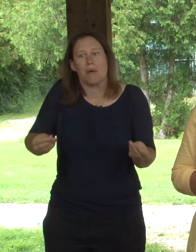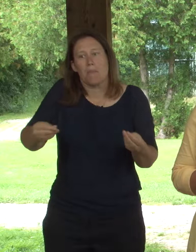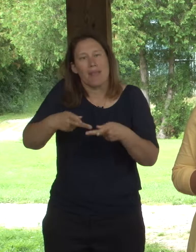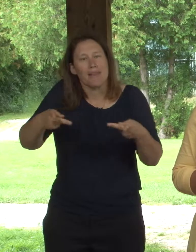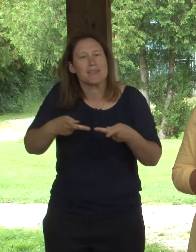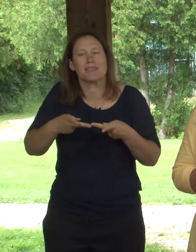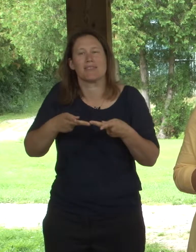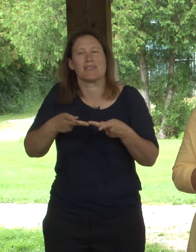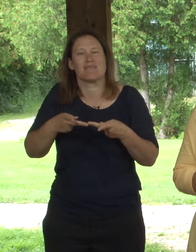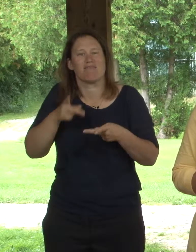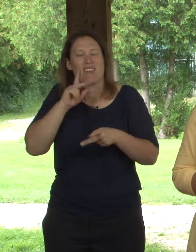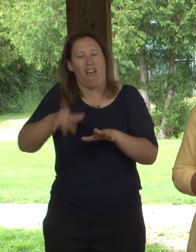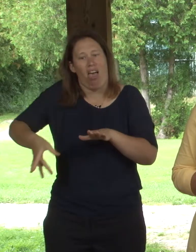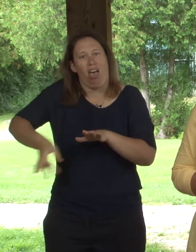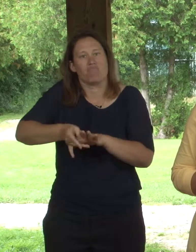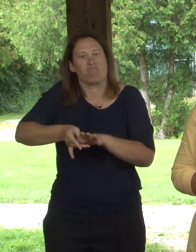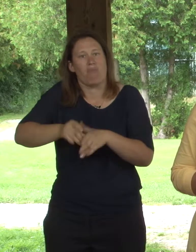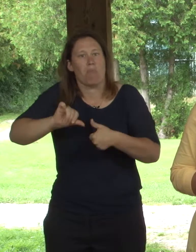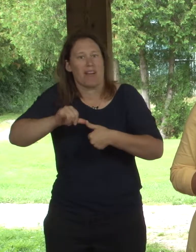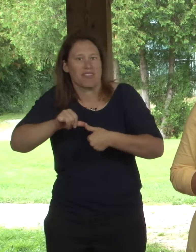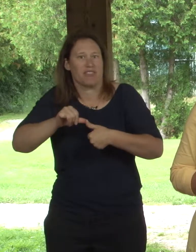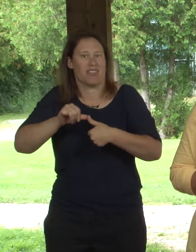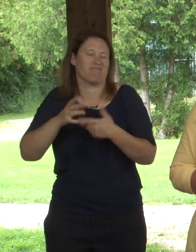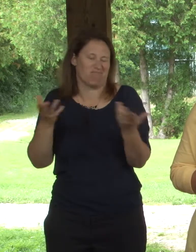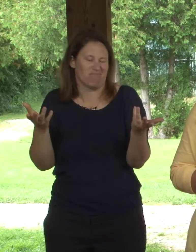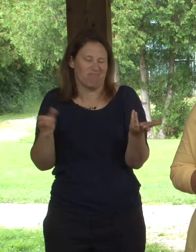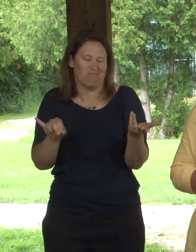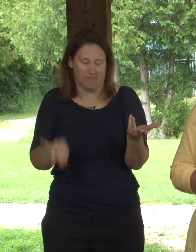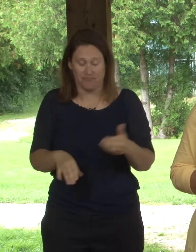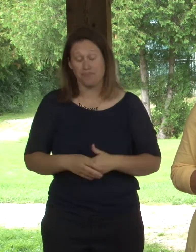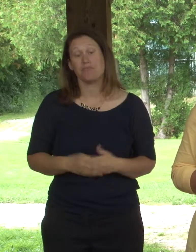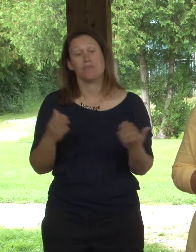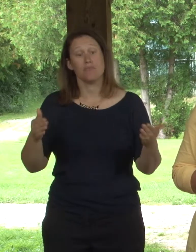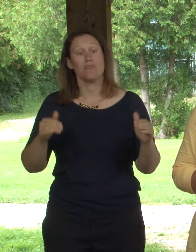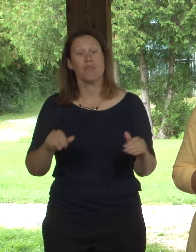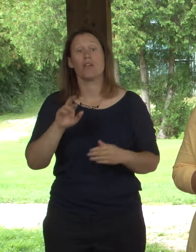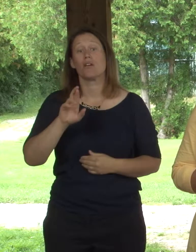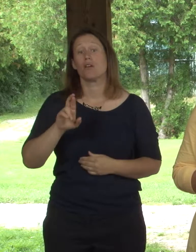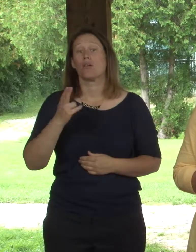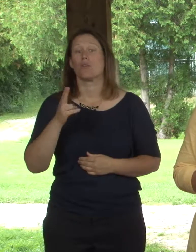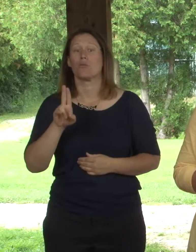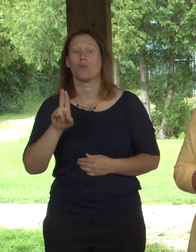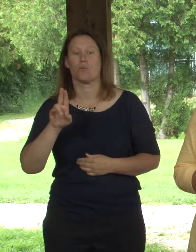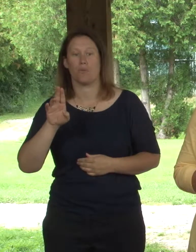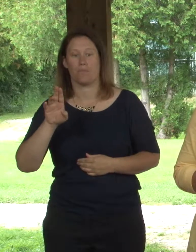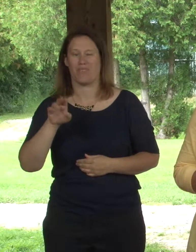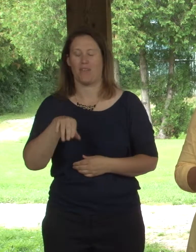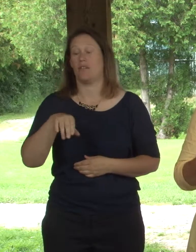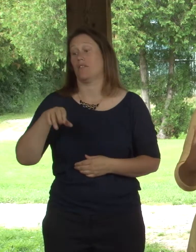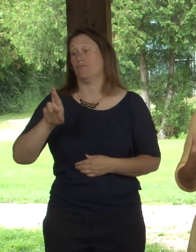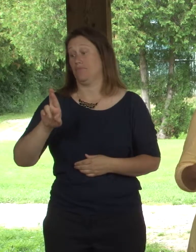that. Rheumatoid arthritis is another condition that people will experience. It's an